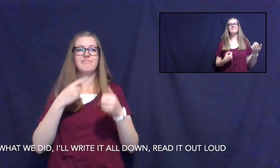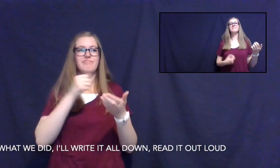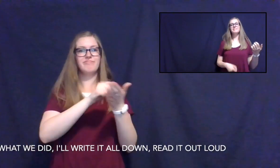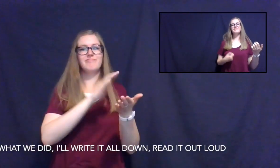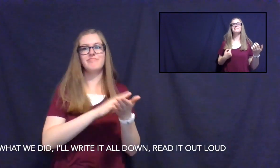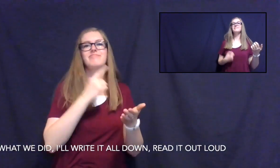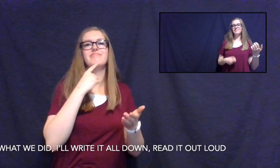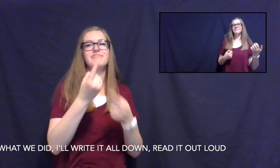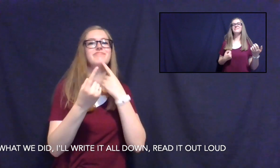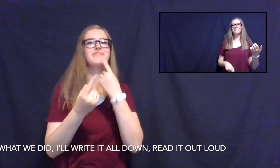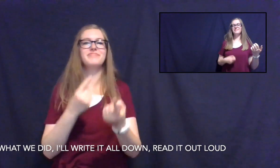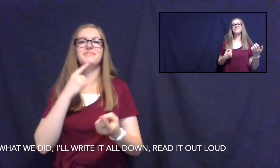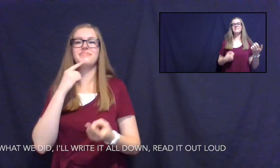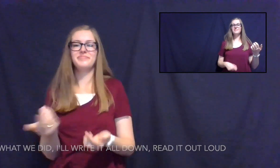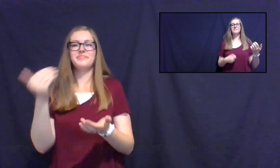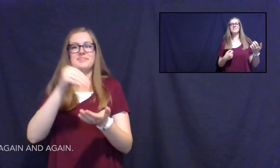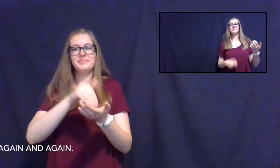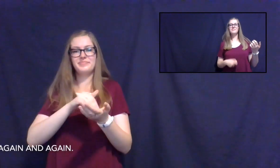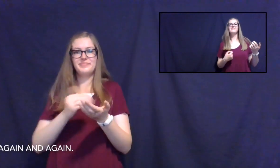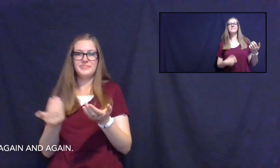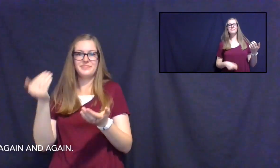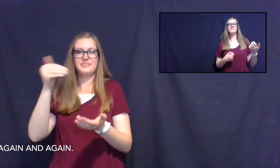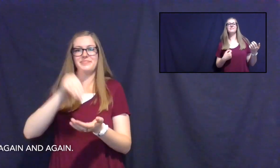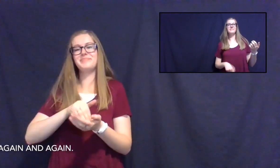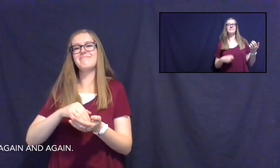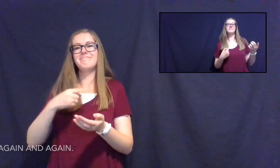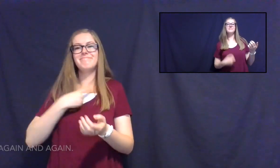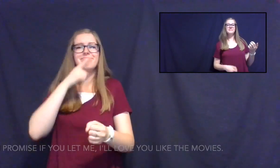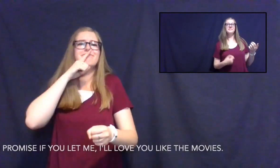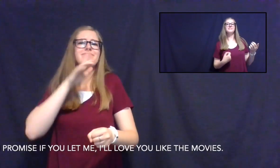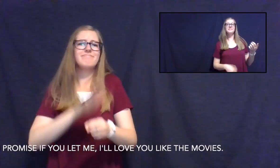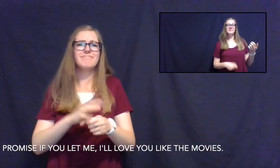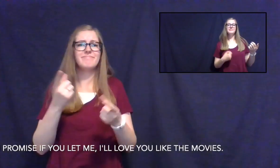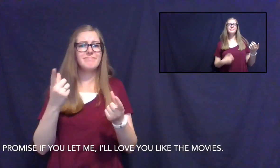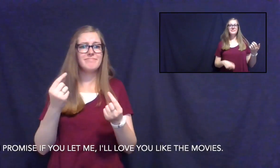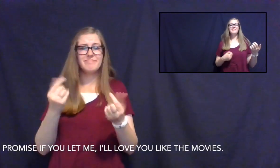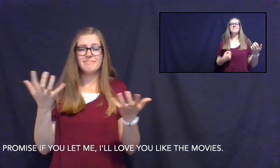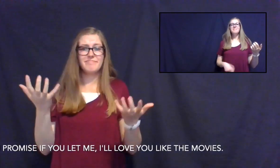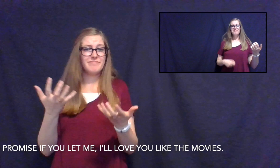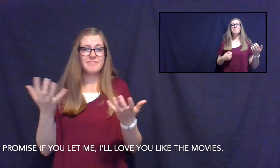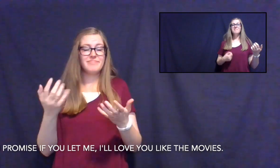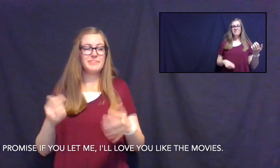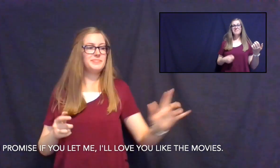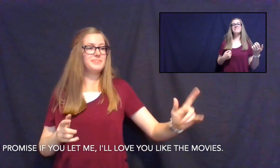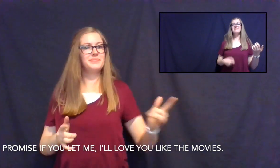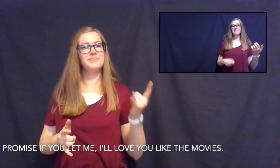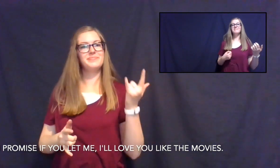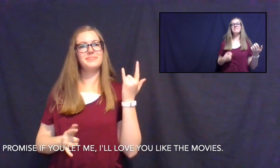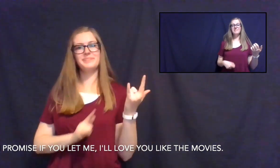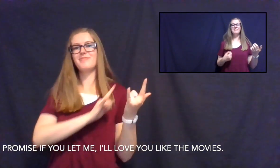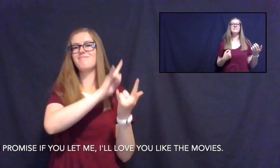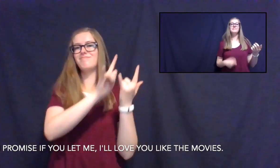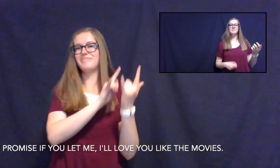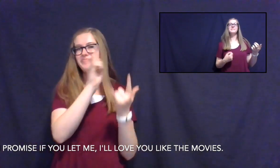did I'll write it all down, read it out loud Again and again I promise if you let me